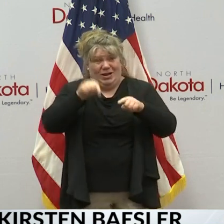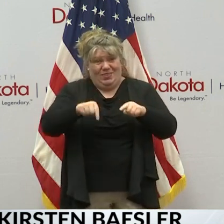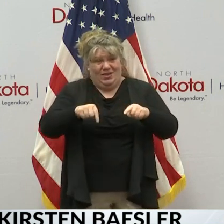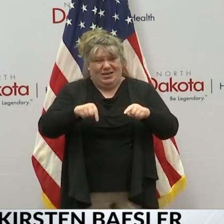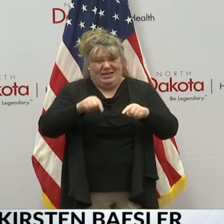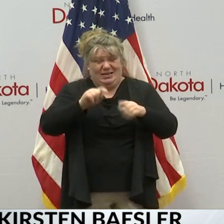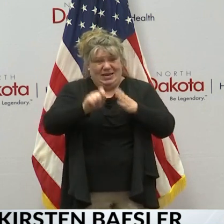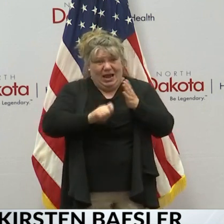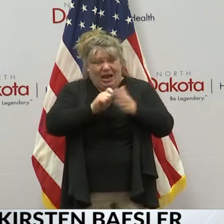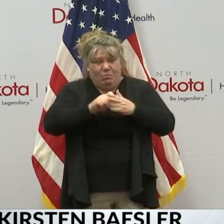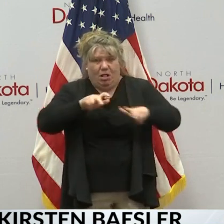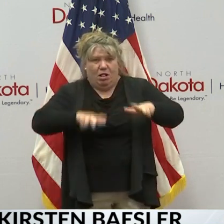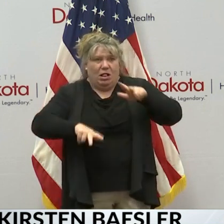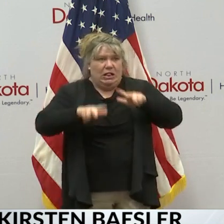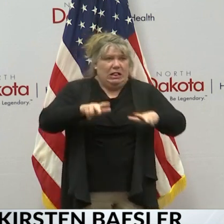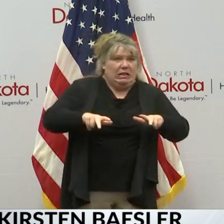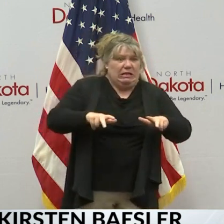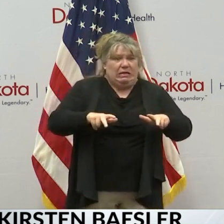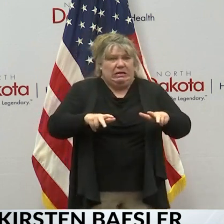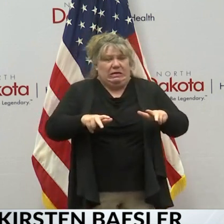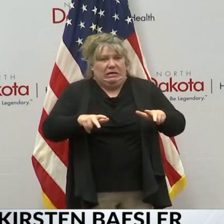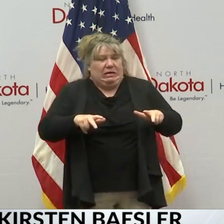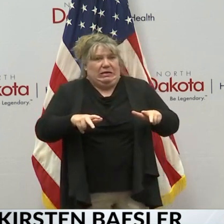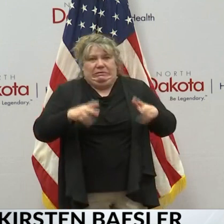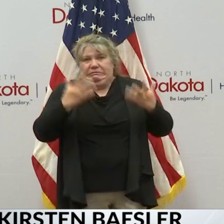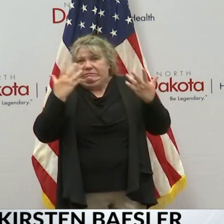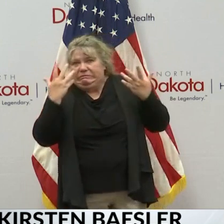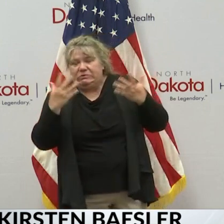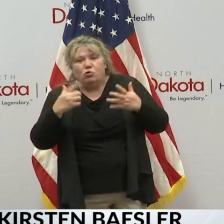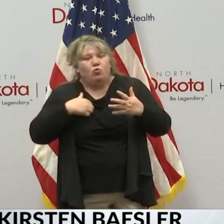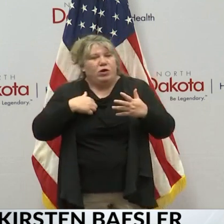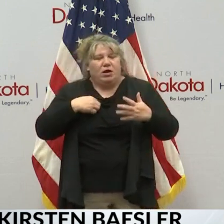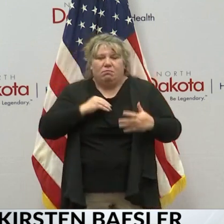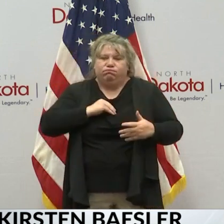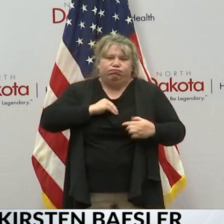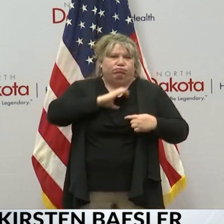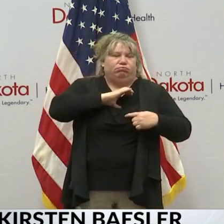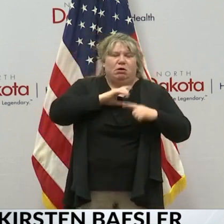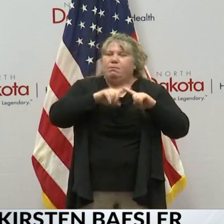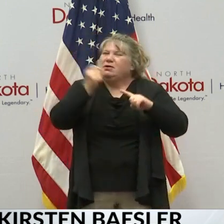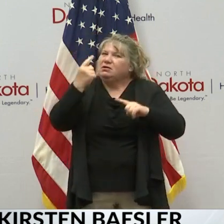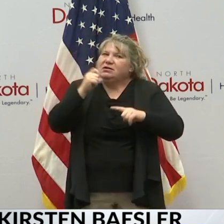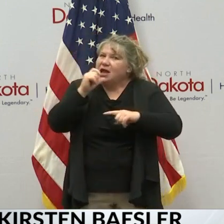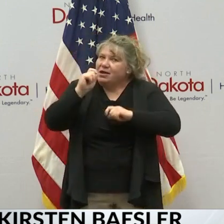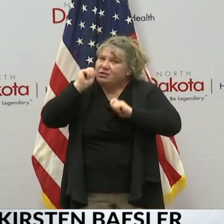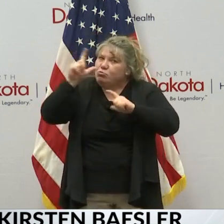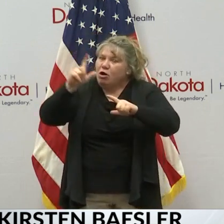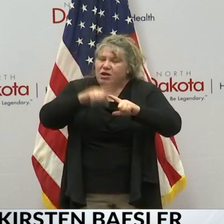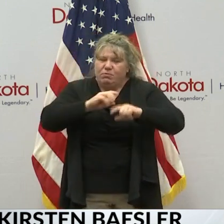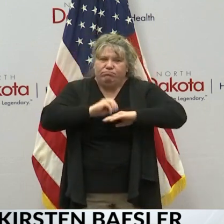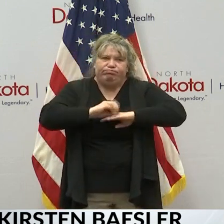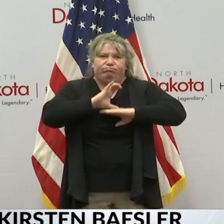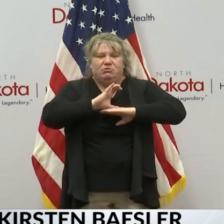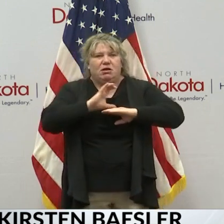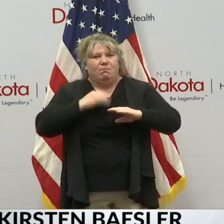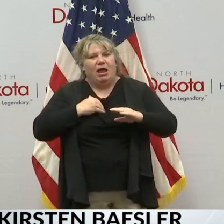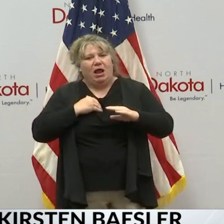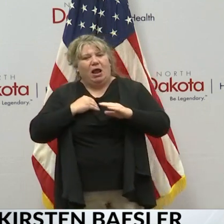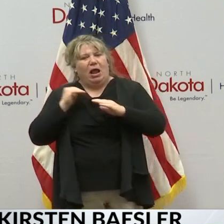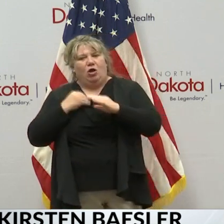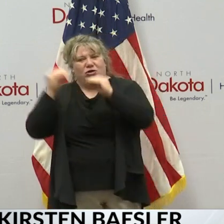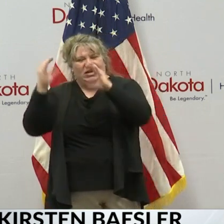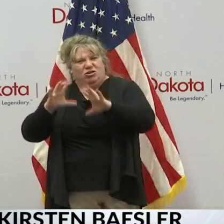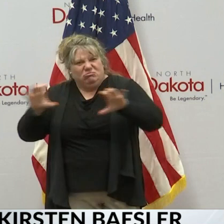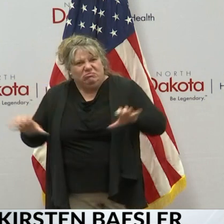we are heartened but not surprised by the dedication, focus, and resolve of all of our educators across this